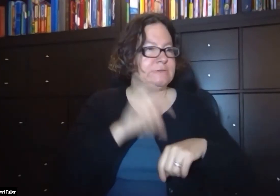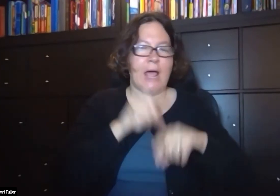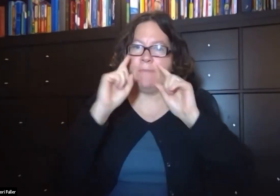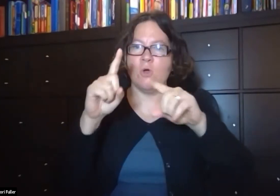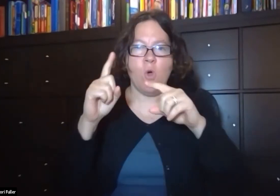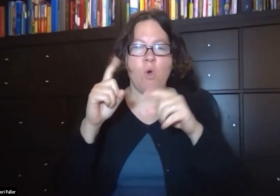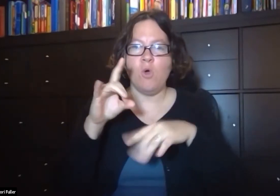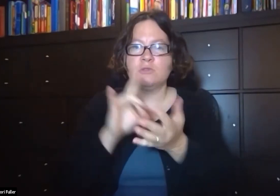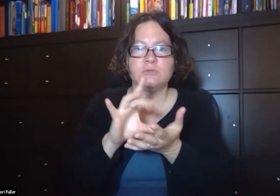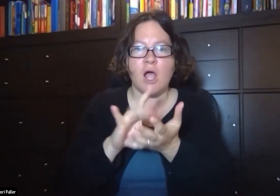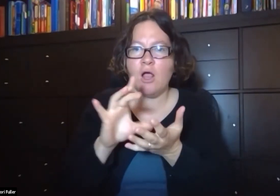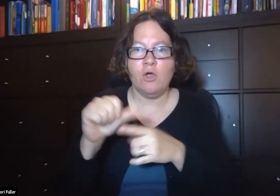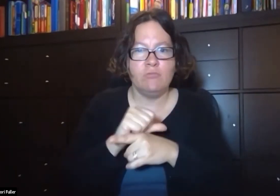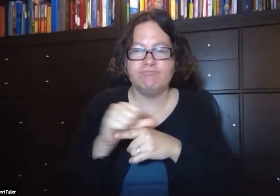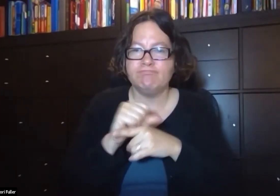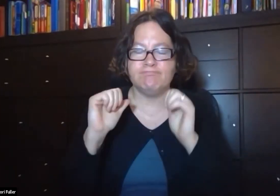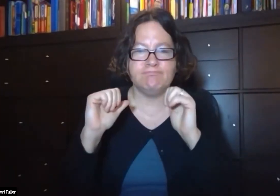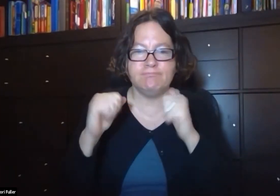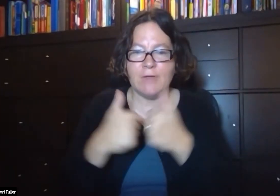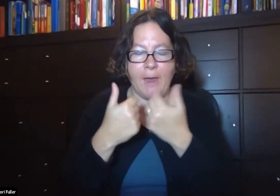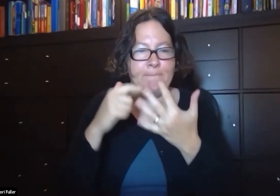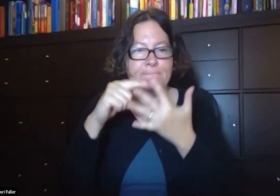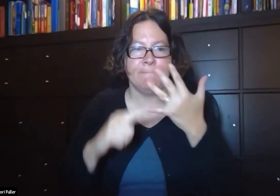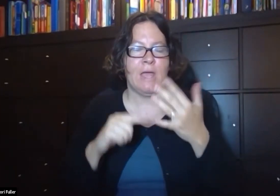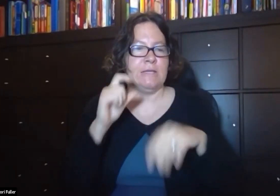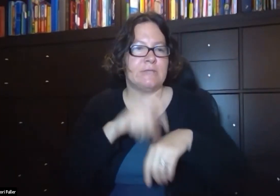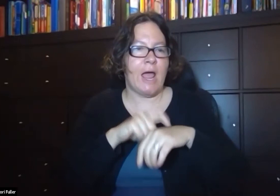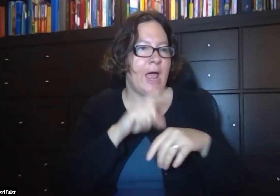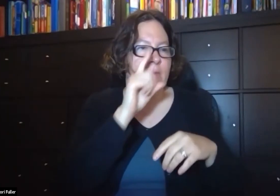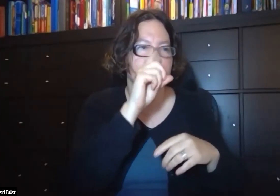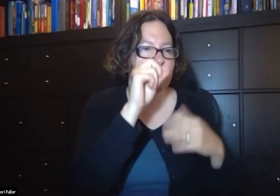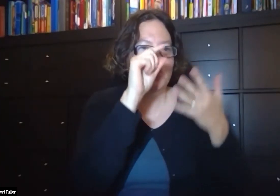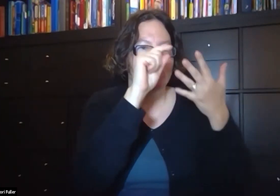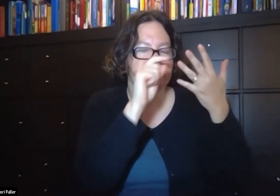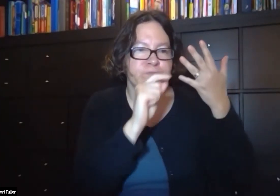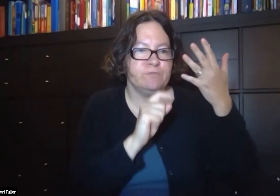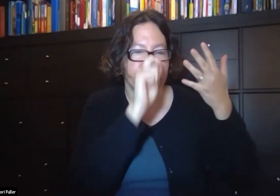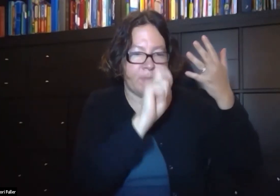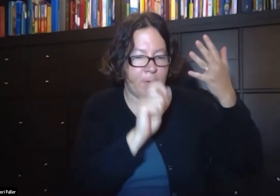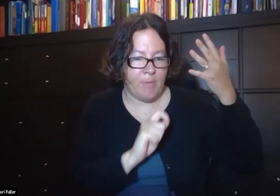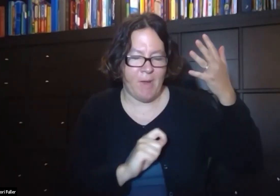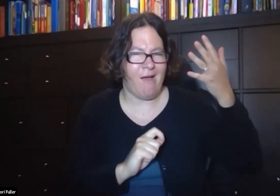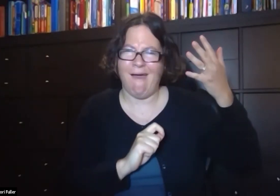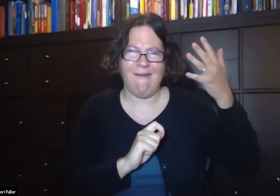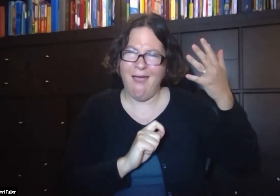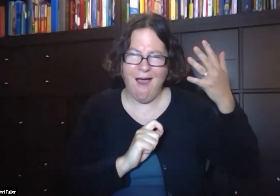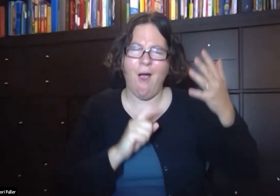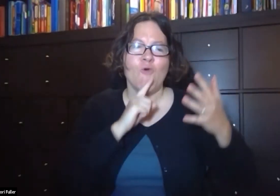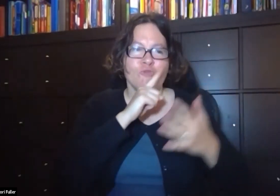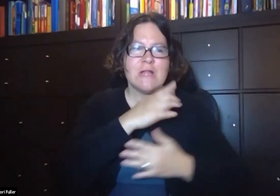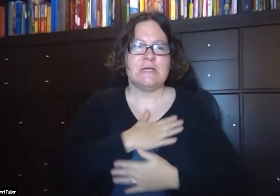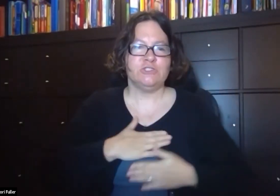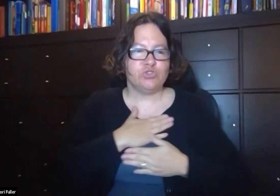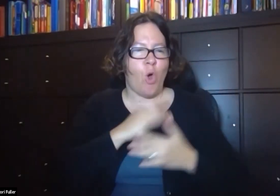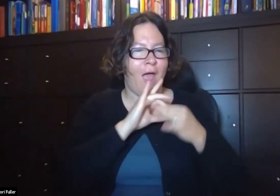not always thinking about the time and trying to get them to their soccer dates